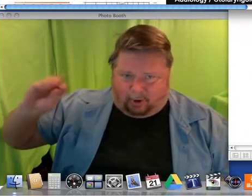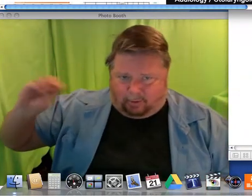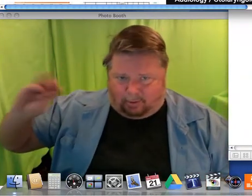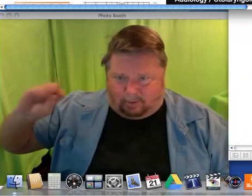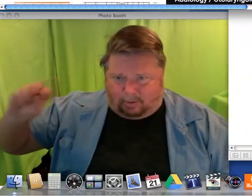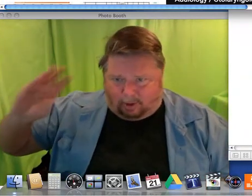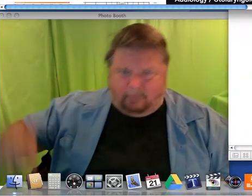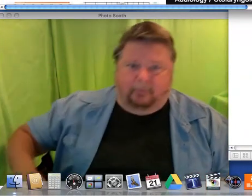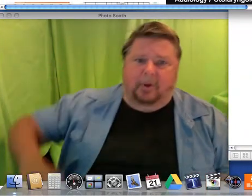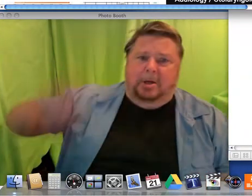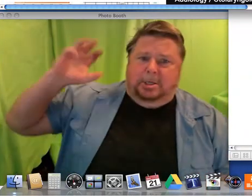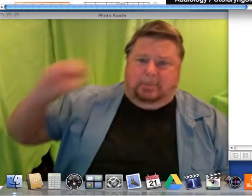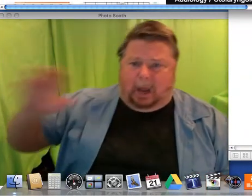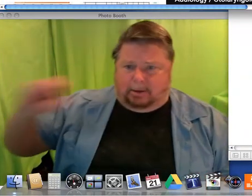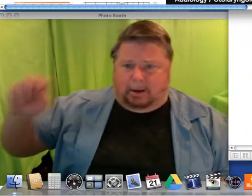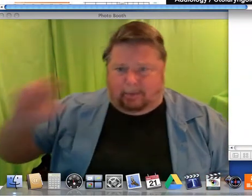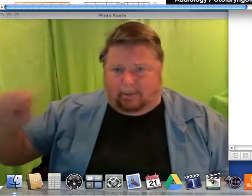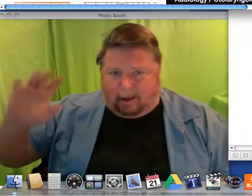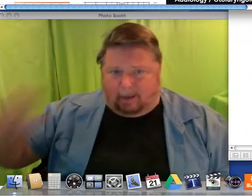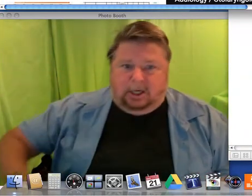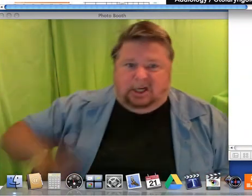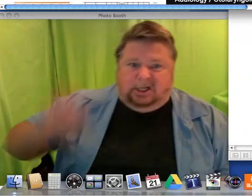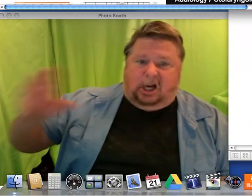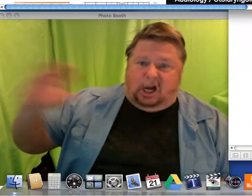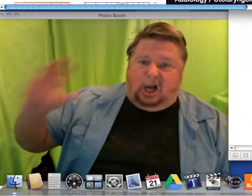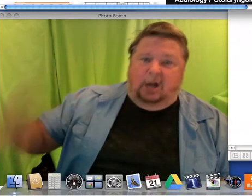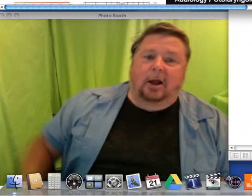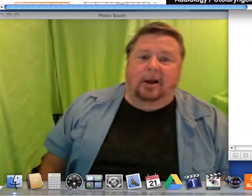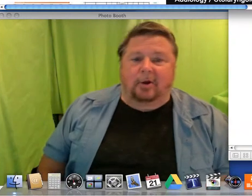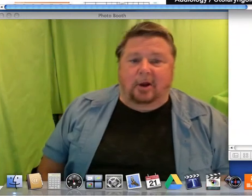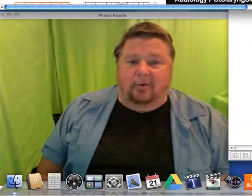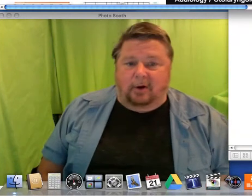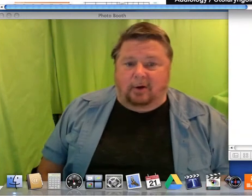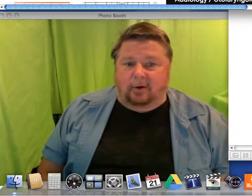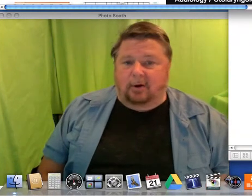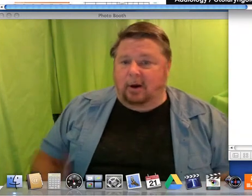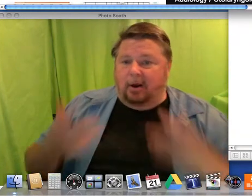ba ba ba ba ba,